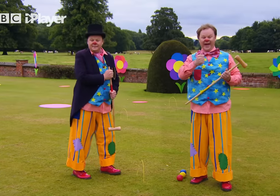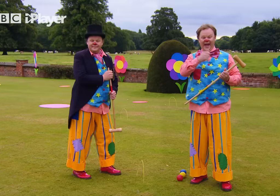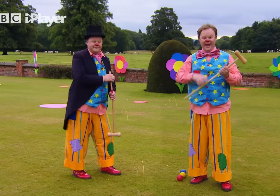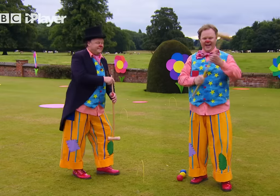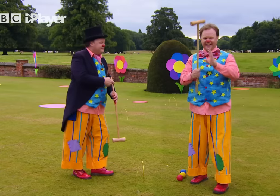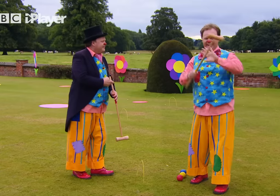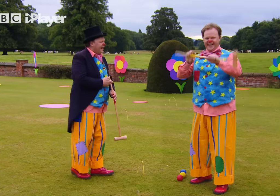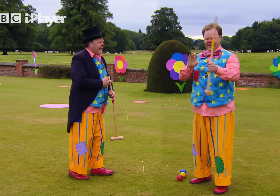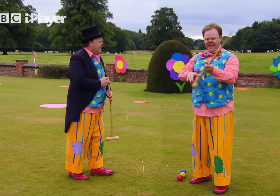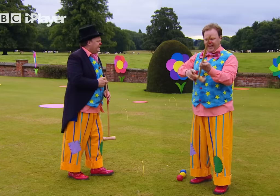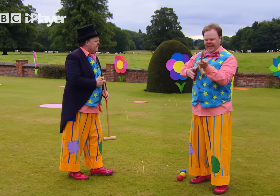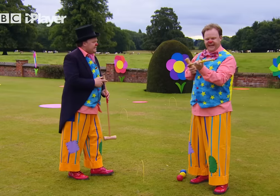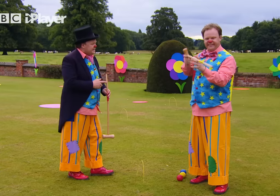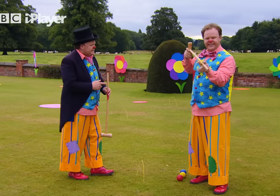Okay. with you.